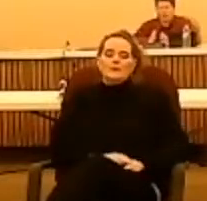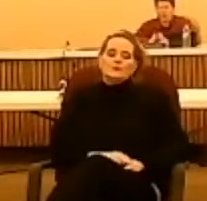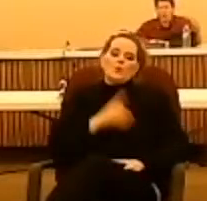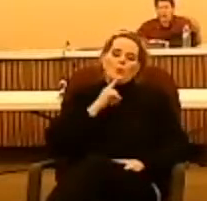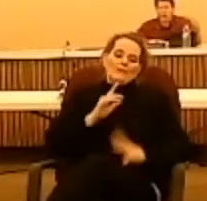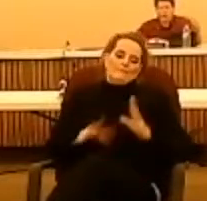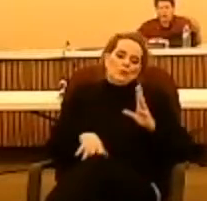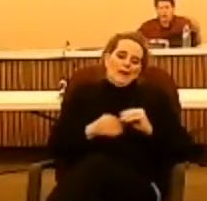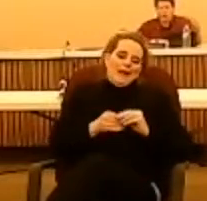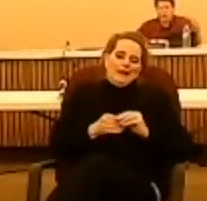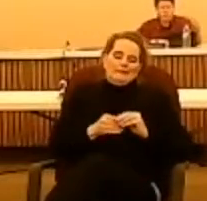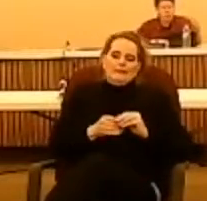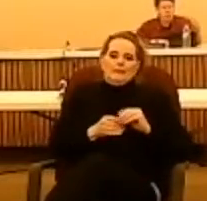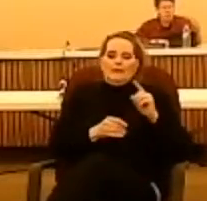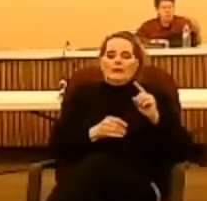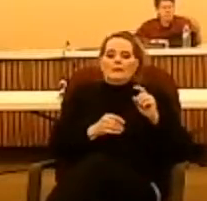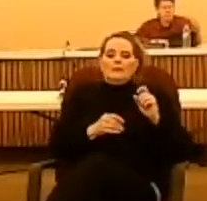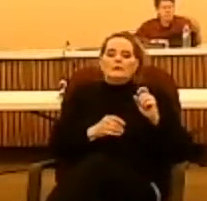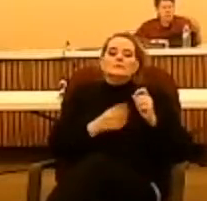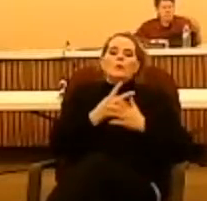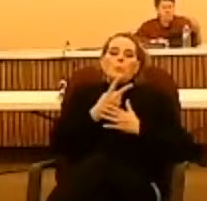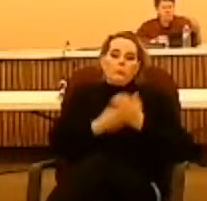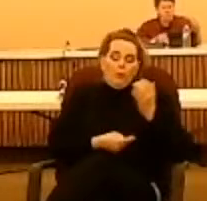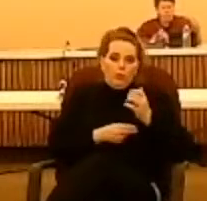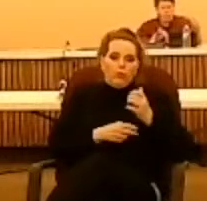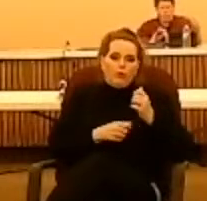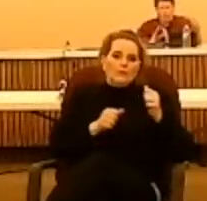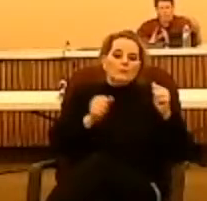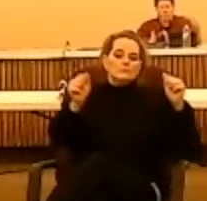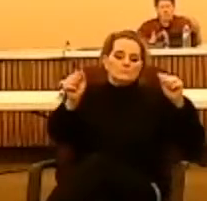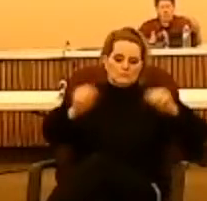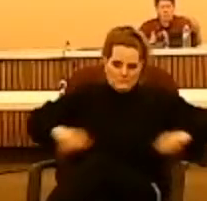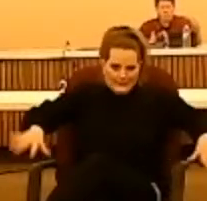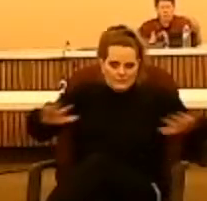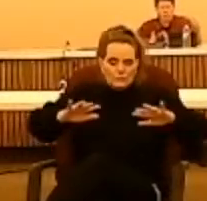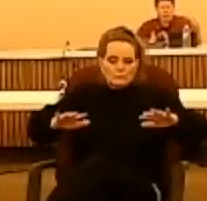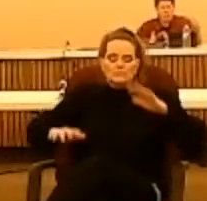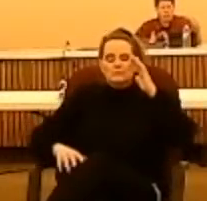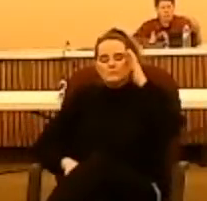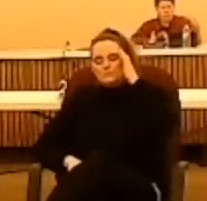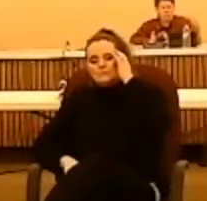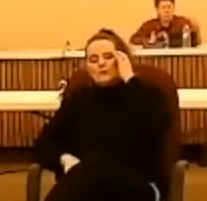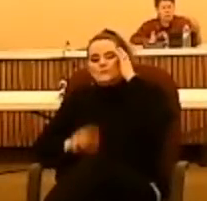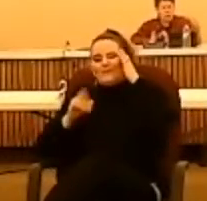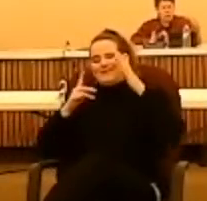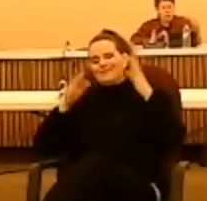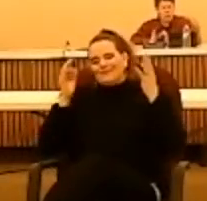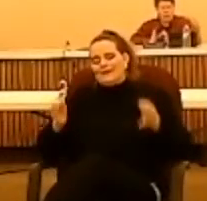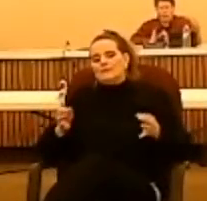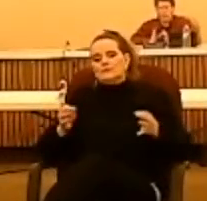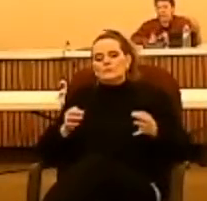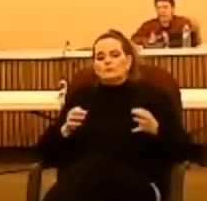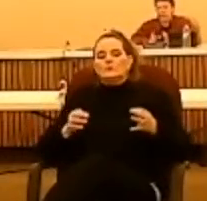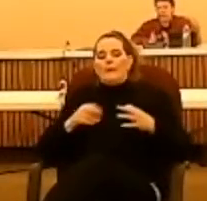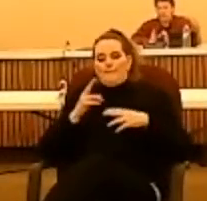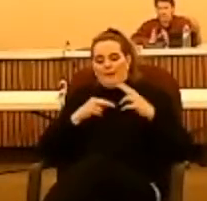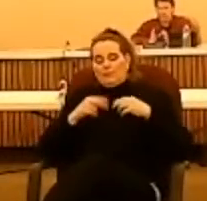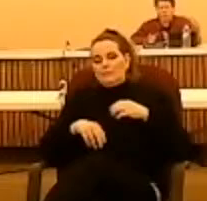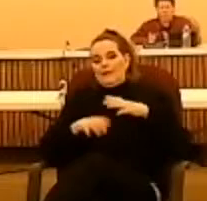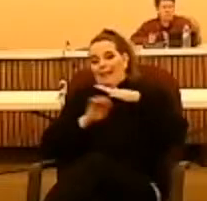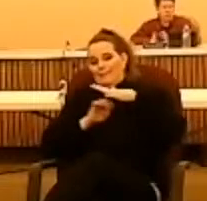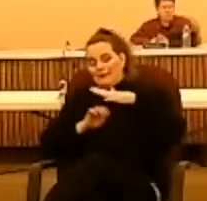under 16 acres. So if they ever decided to put an elementary school in